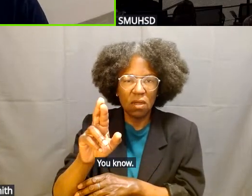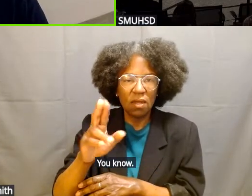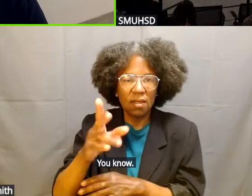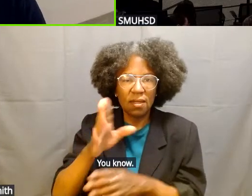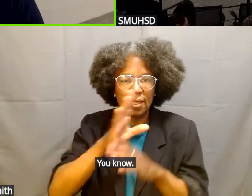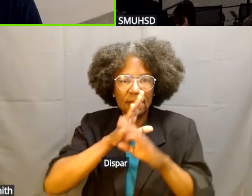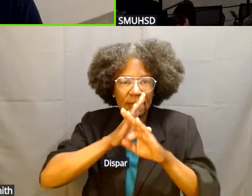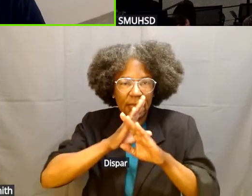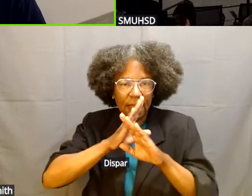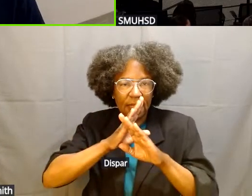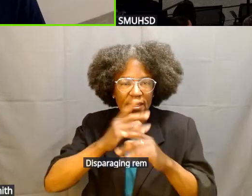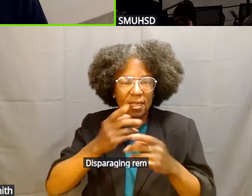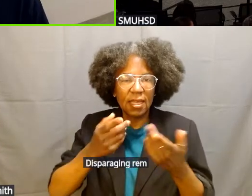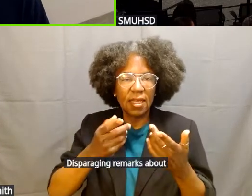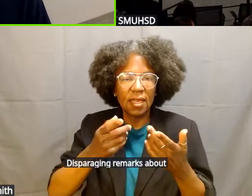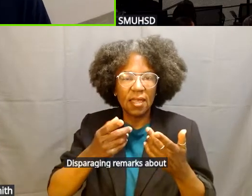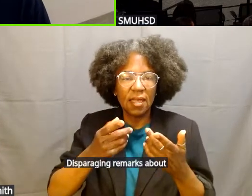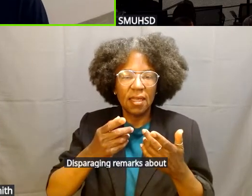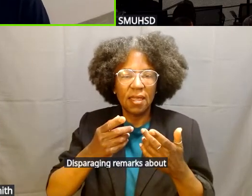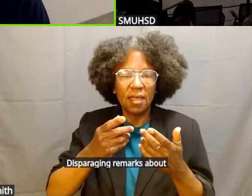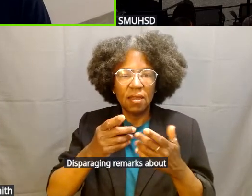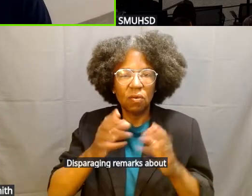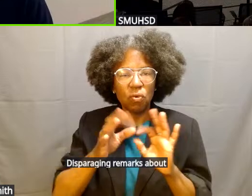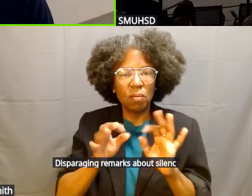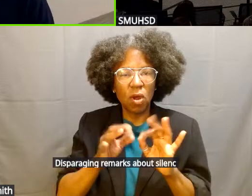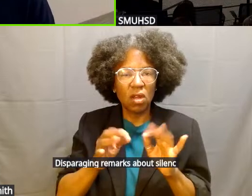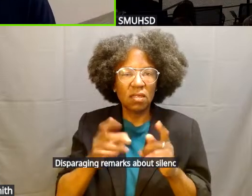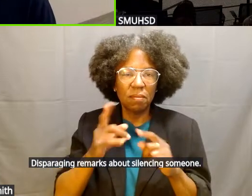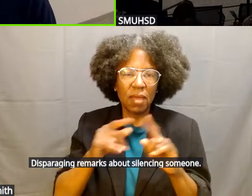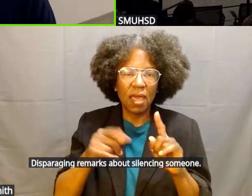disparaging remarks about silencing someone,